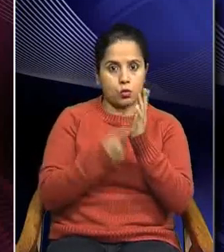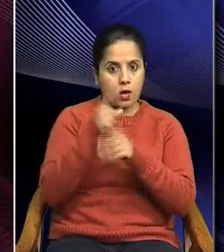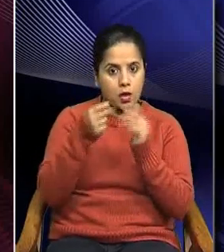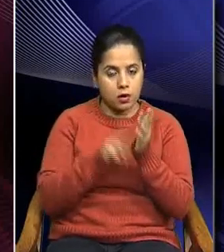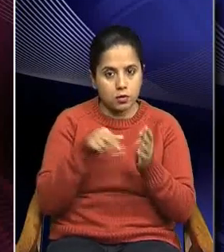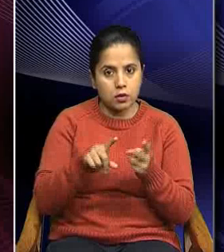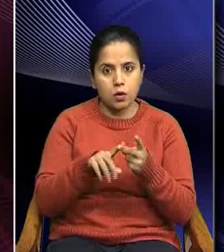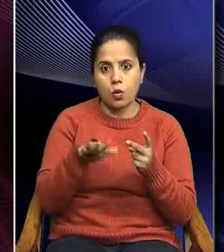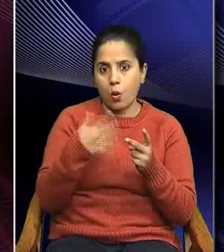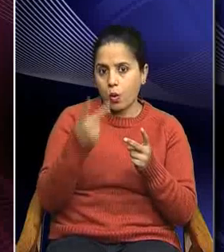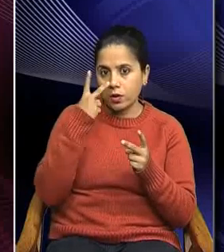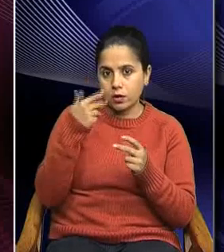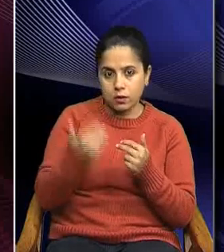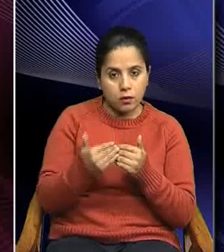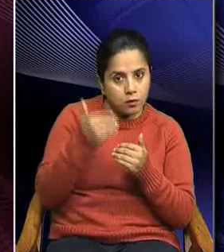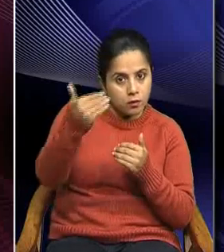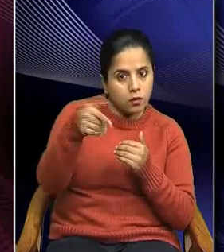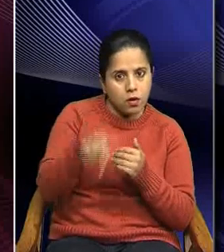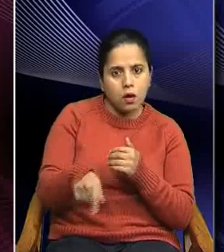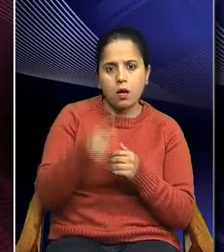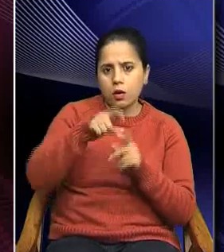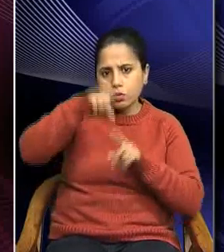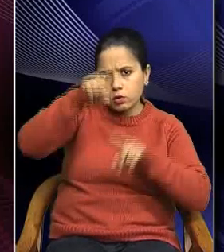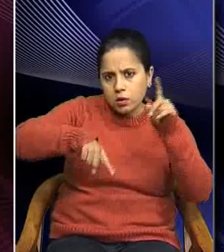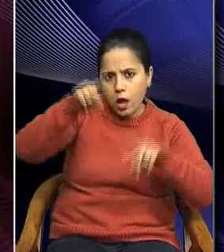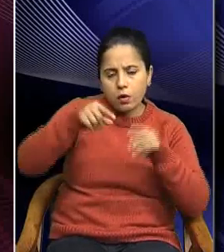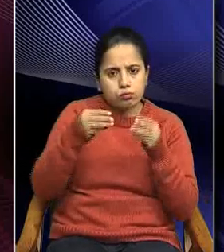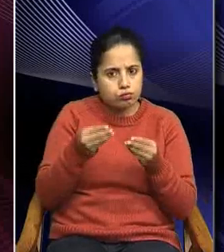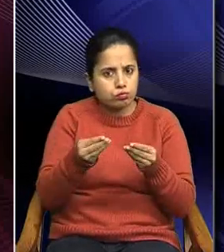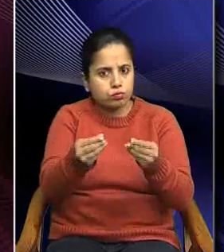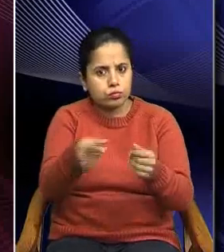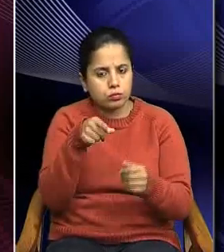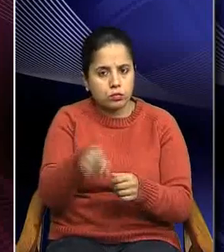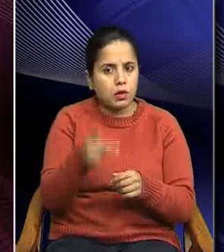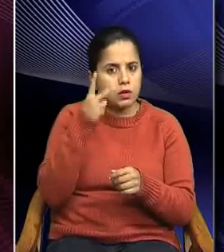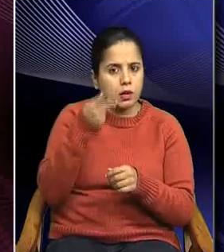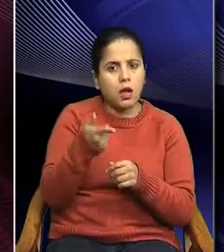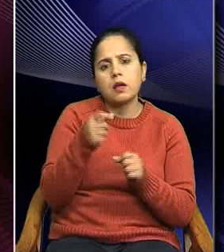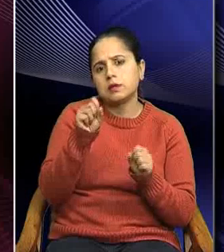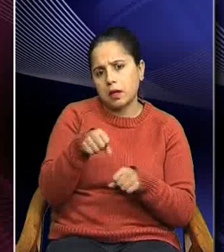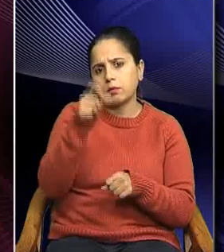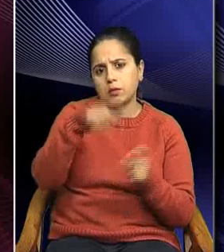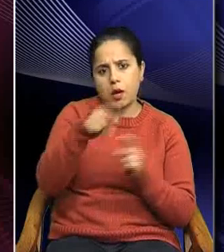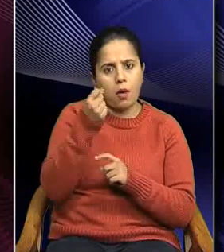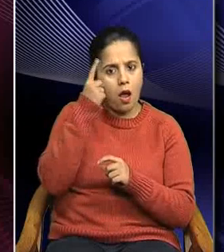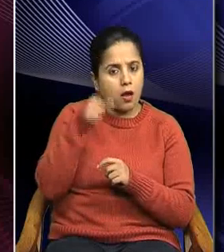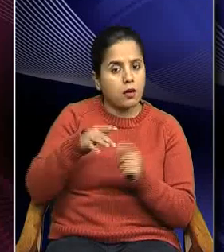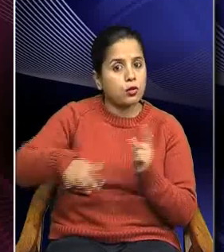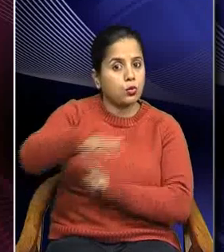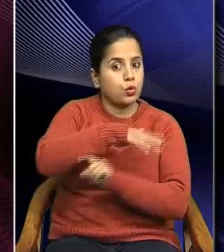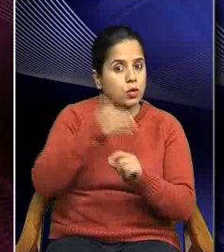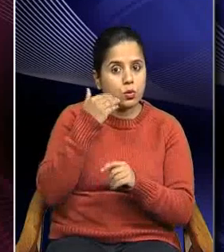looking tradition actually being fluid and dynamic, they become especially obvious in situations